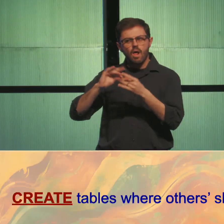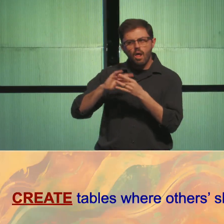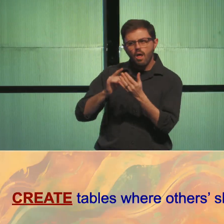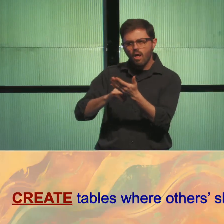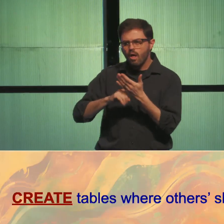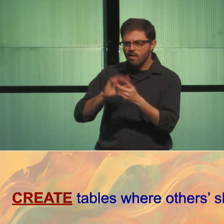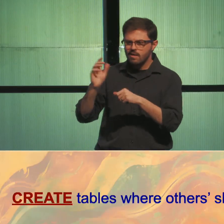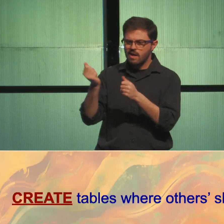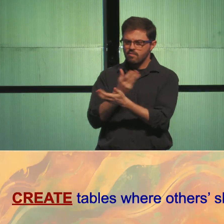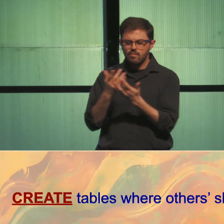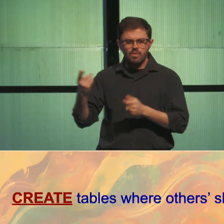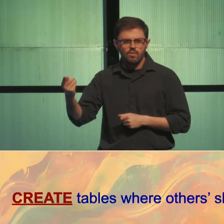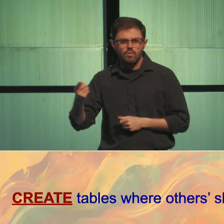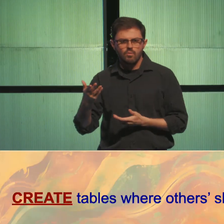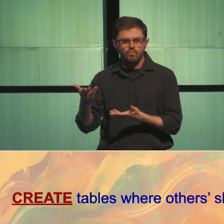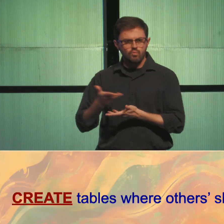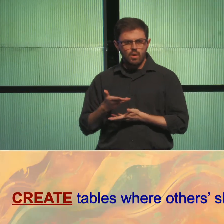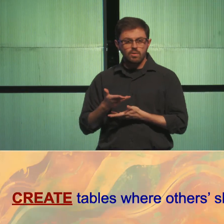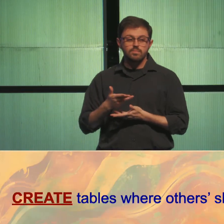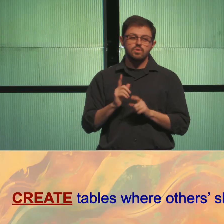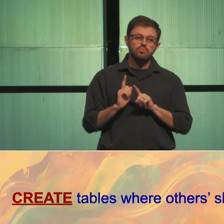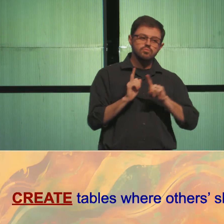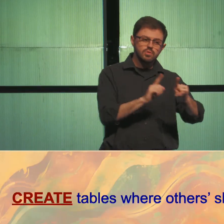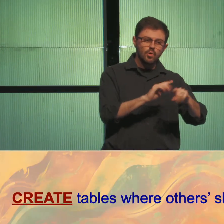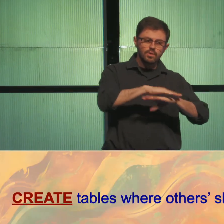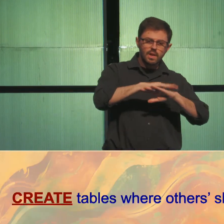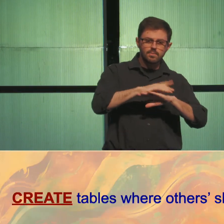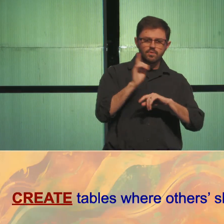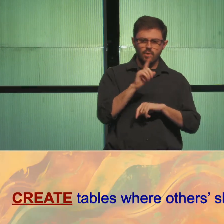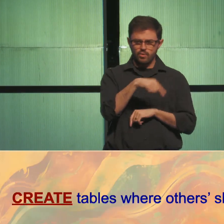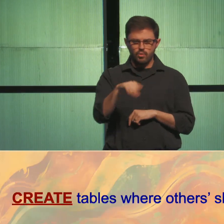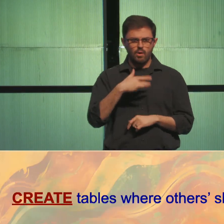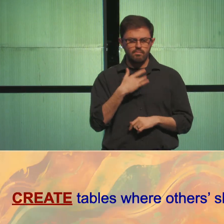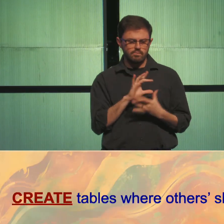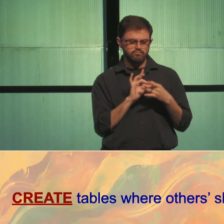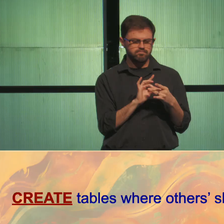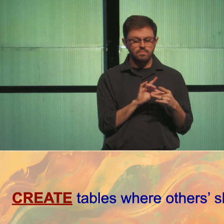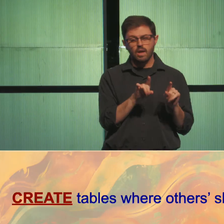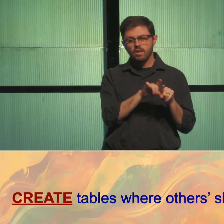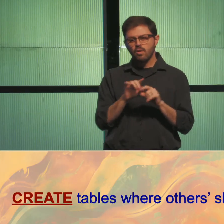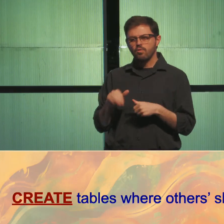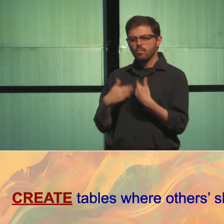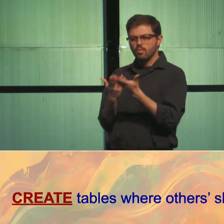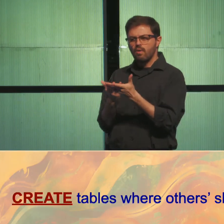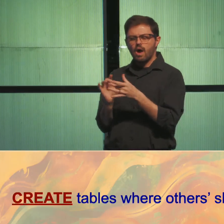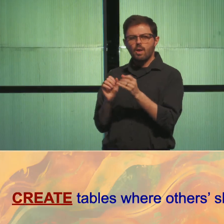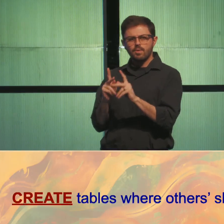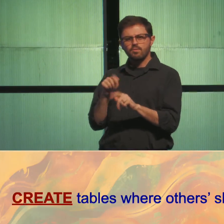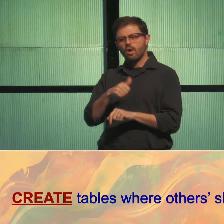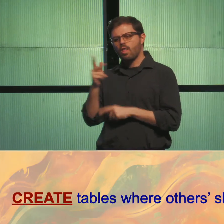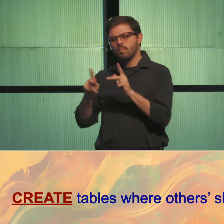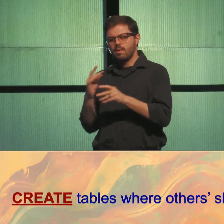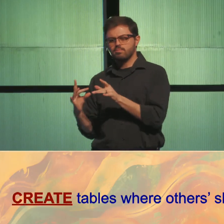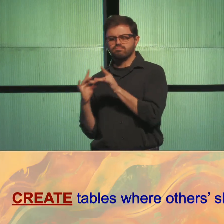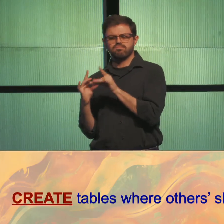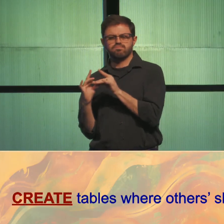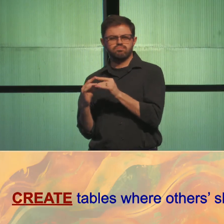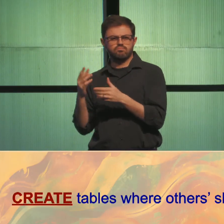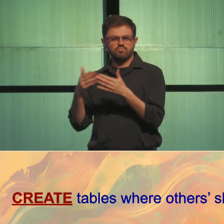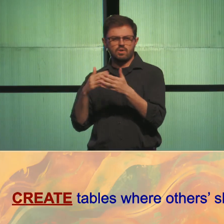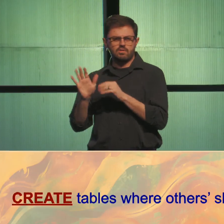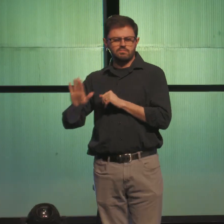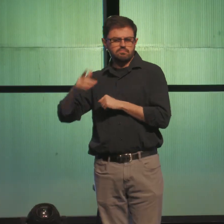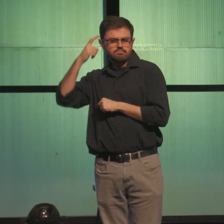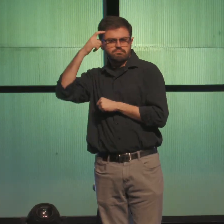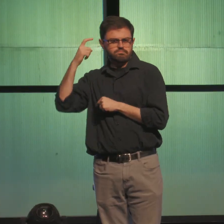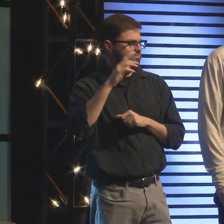tables where your shame is welcome, where your story is welcome, and then create tables where other shame and other stories are welcome. And just